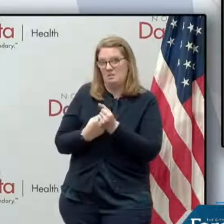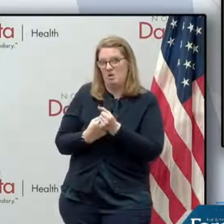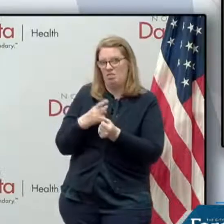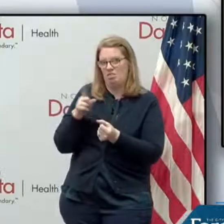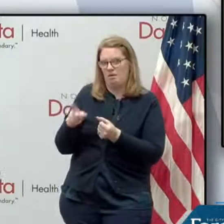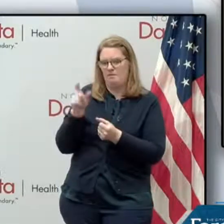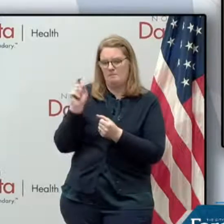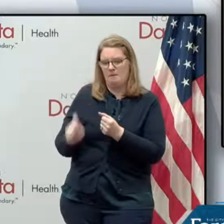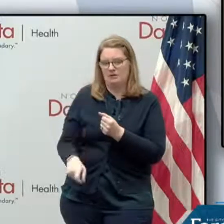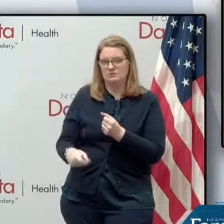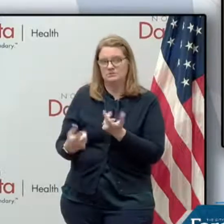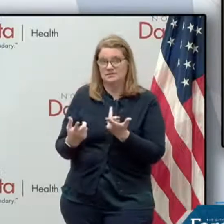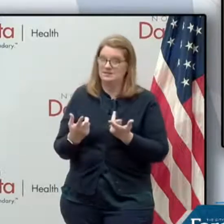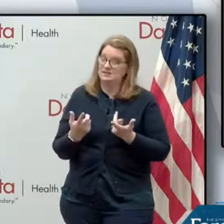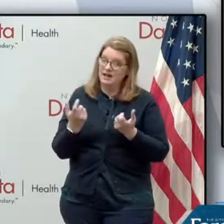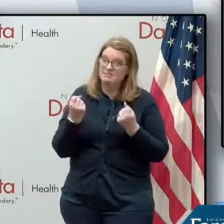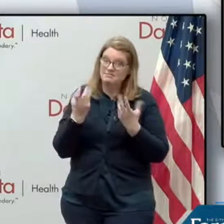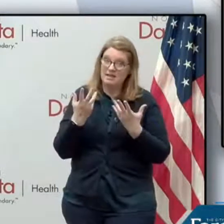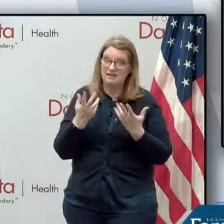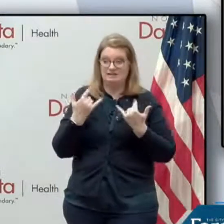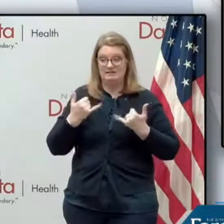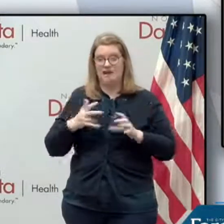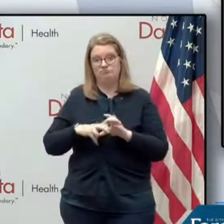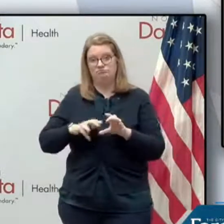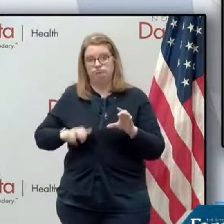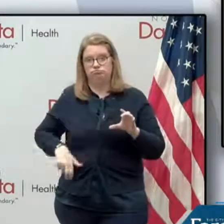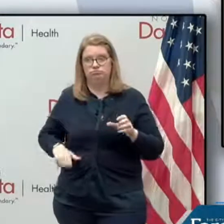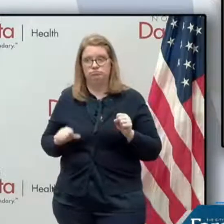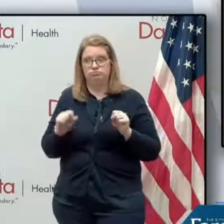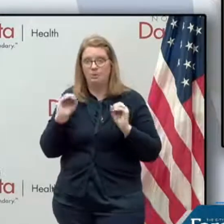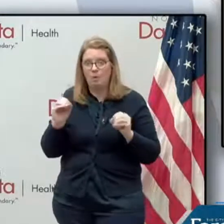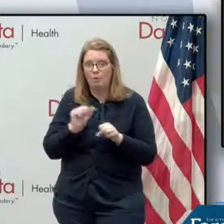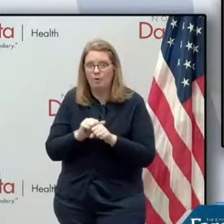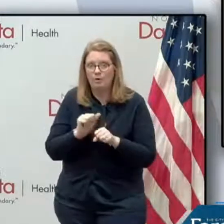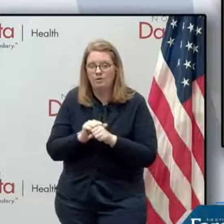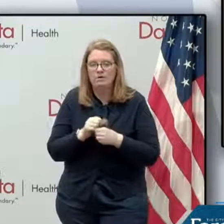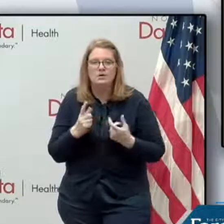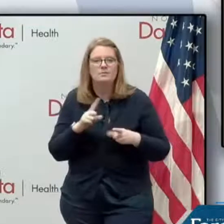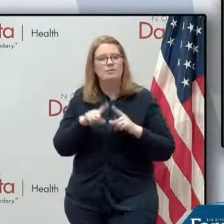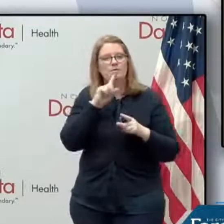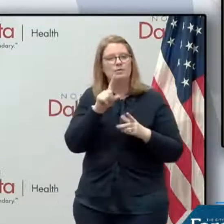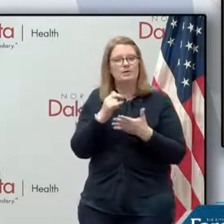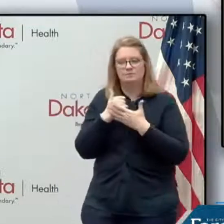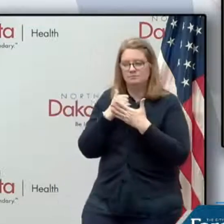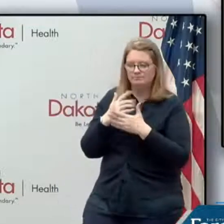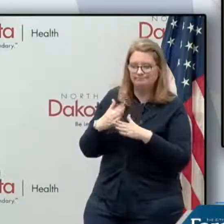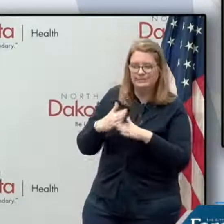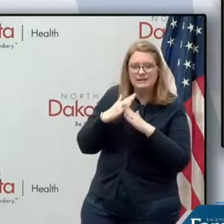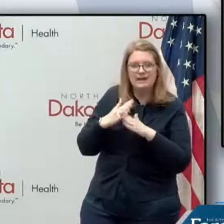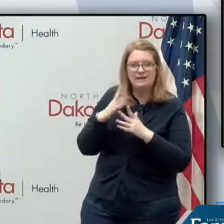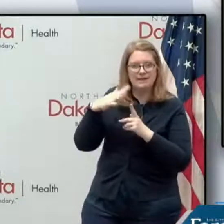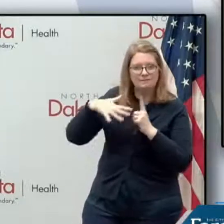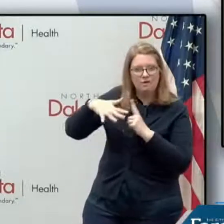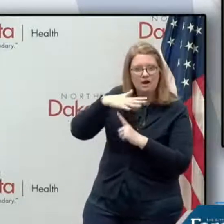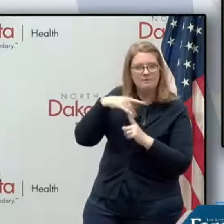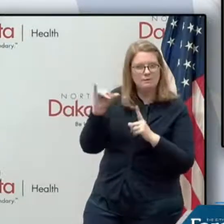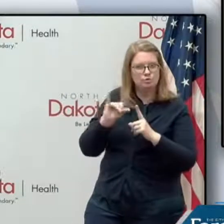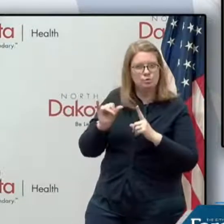Dakota who've been put out of work, and we've found smart ways to do that and protect the environment. There